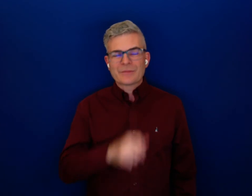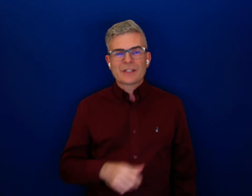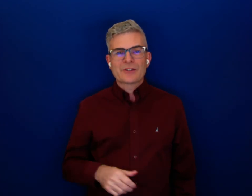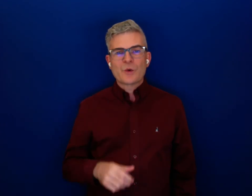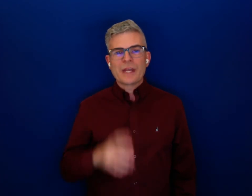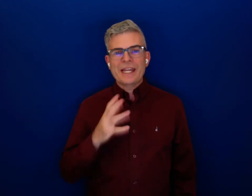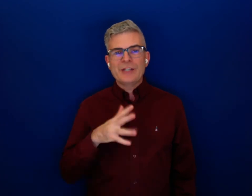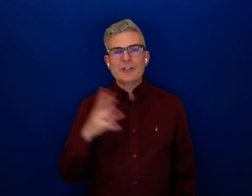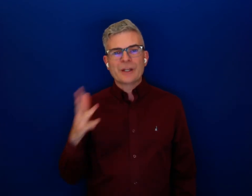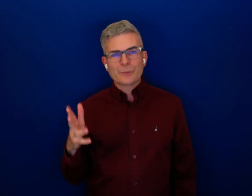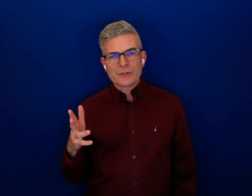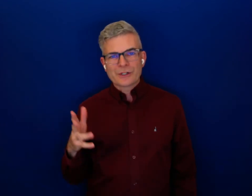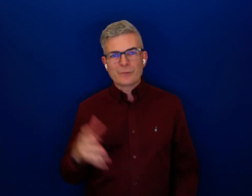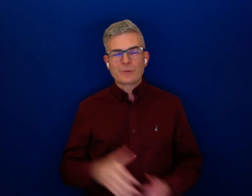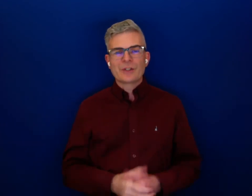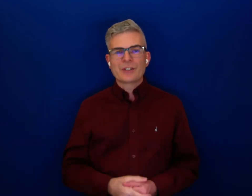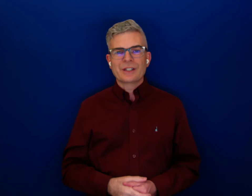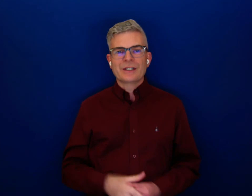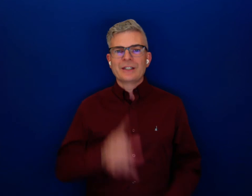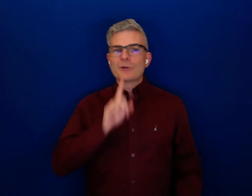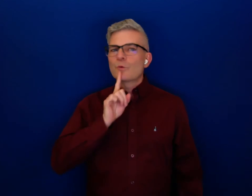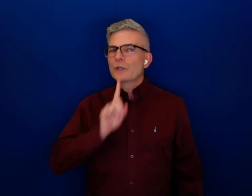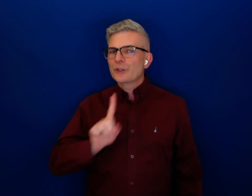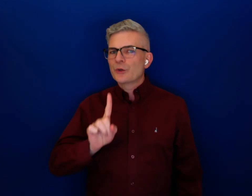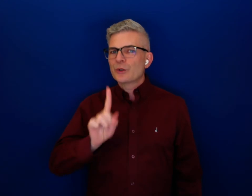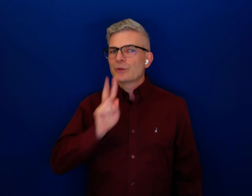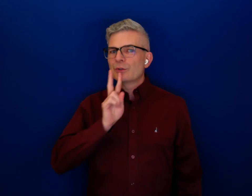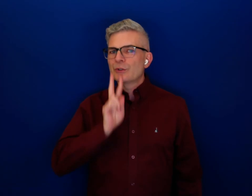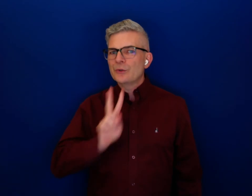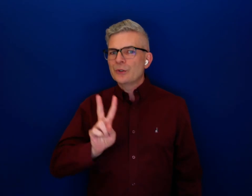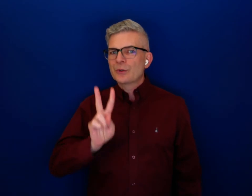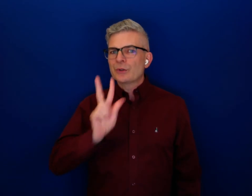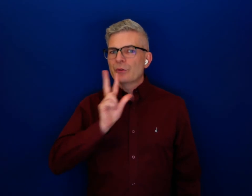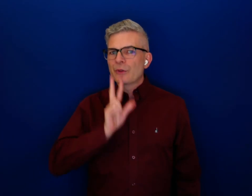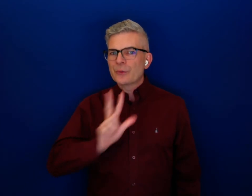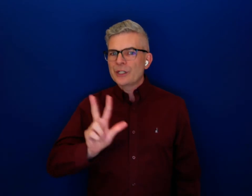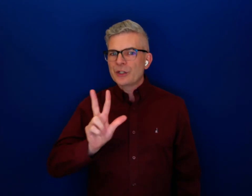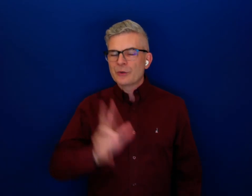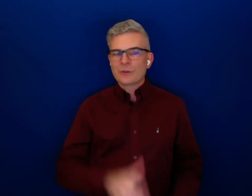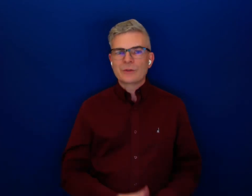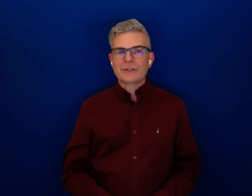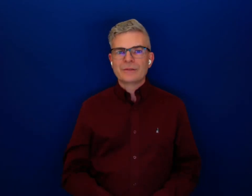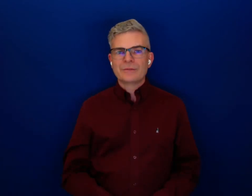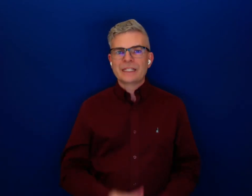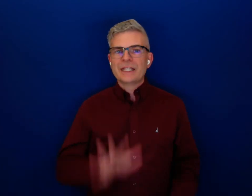So age numbers come from the chin. 1-year-old, 2-year-old, 3-year-old,